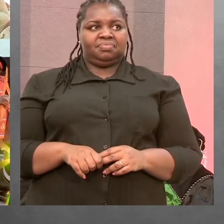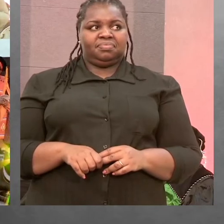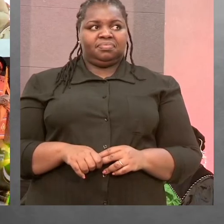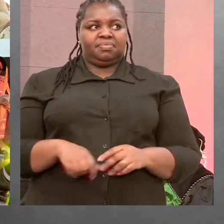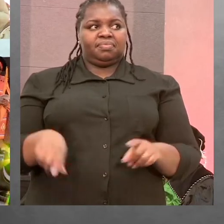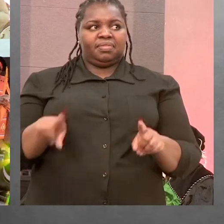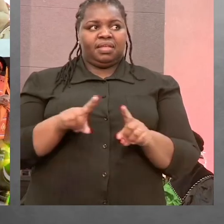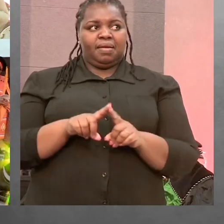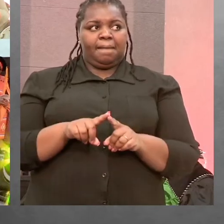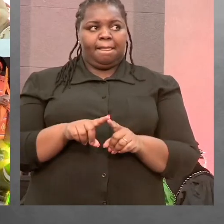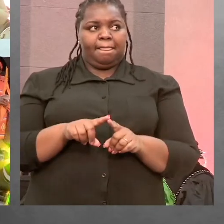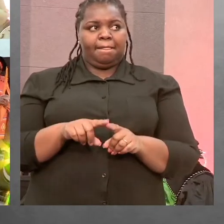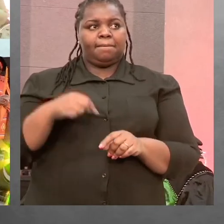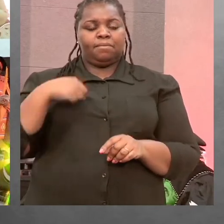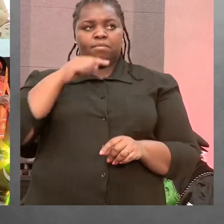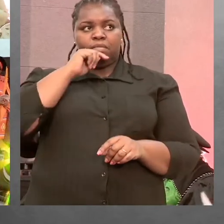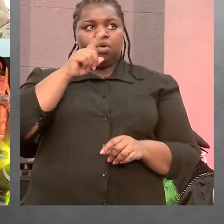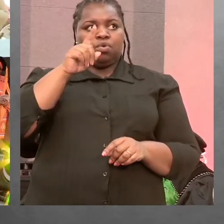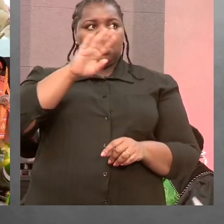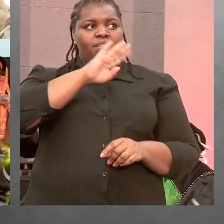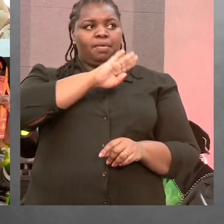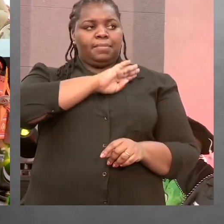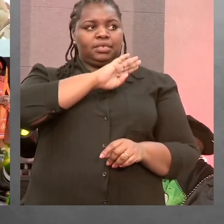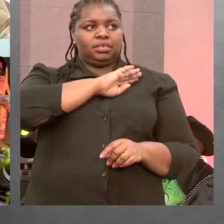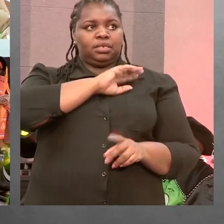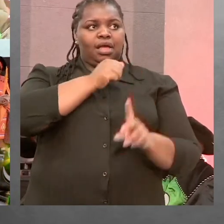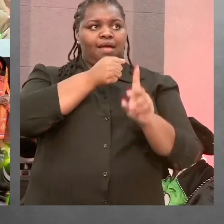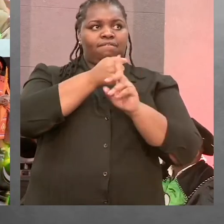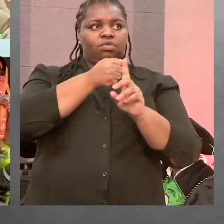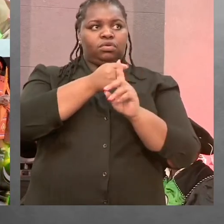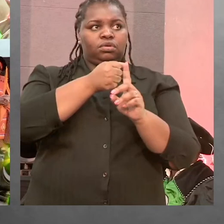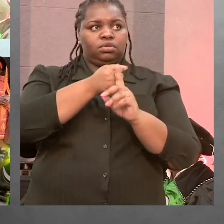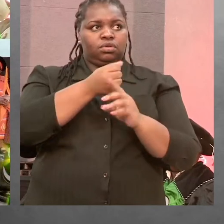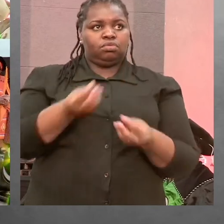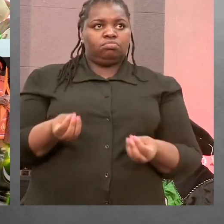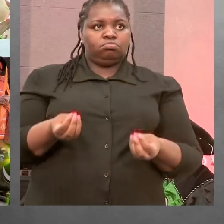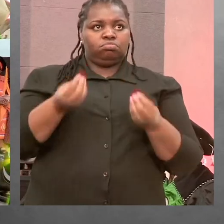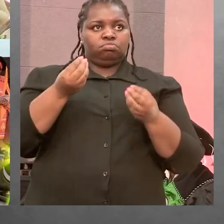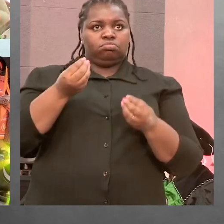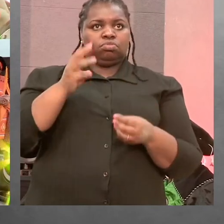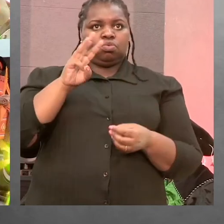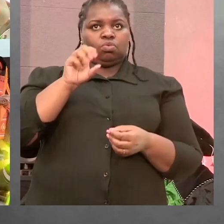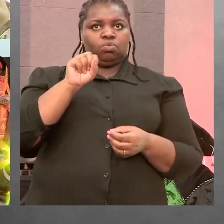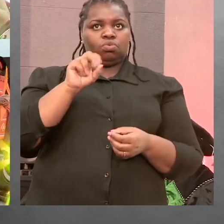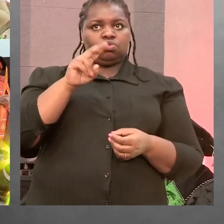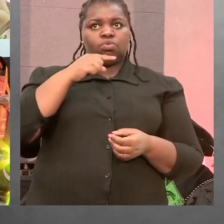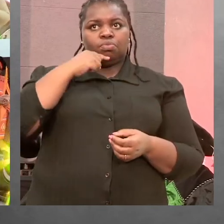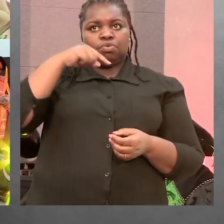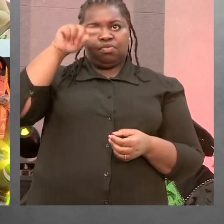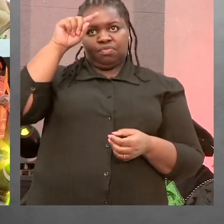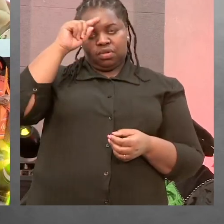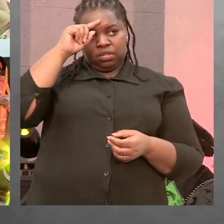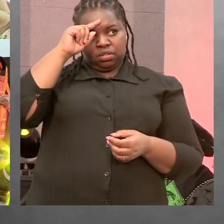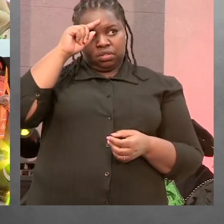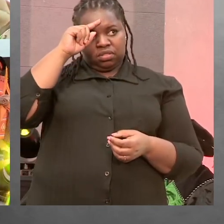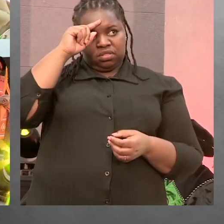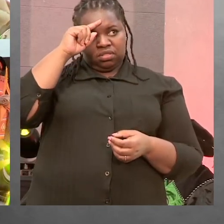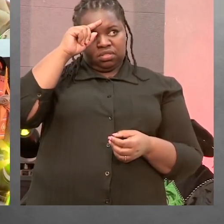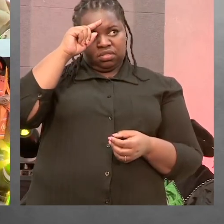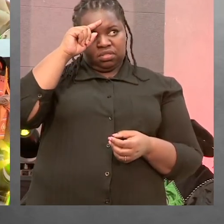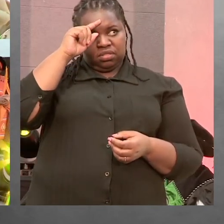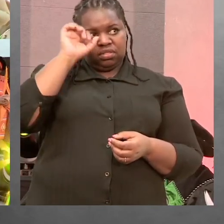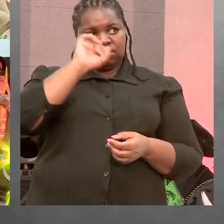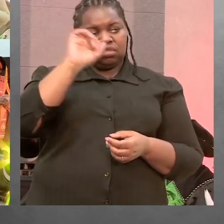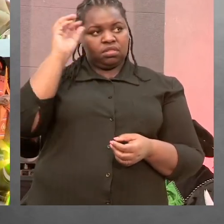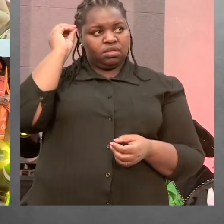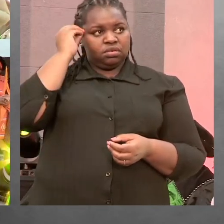As a Chancellor, you're an ambassador advocating to raise WUSU's profile, advancing its interests nationally